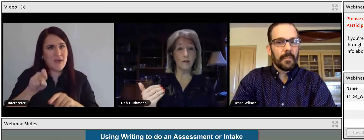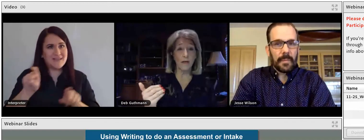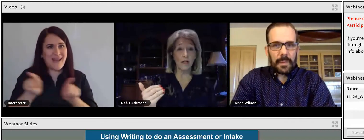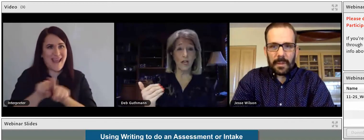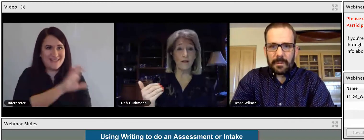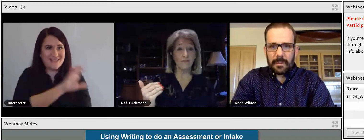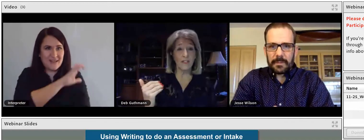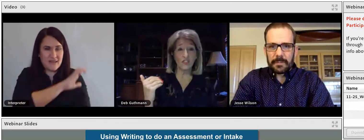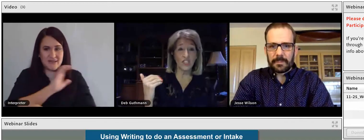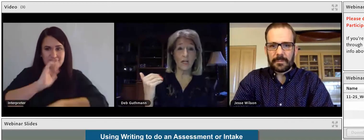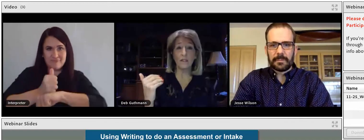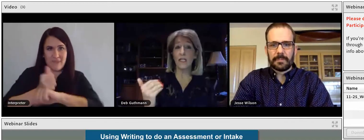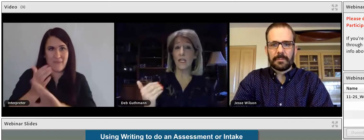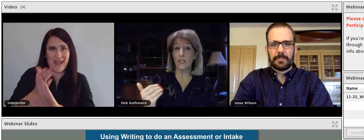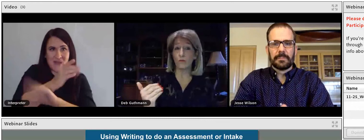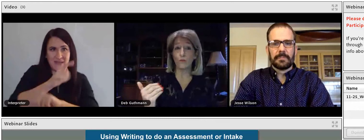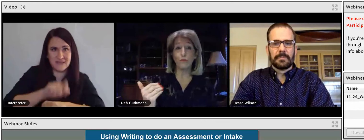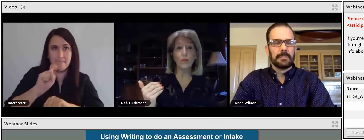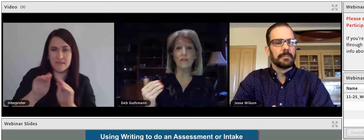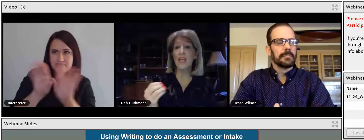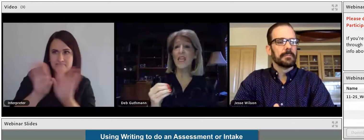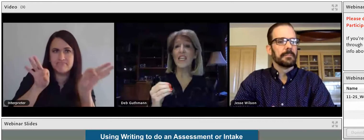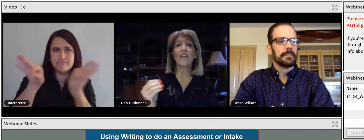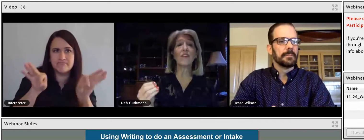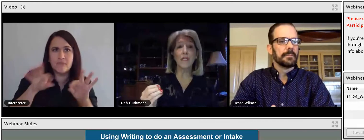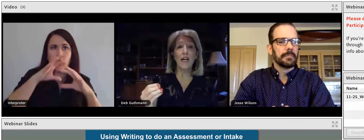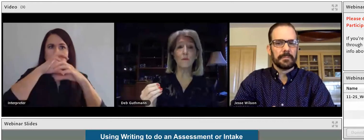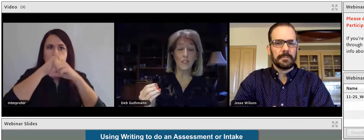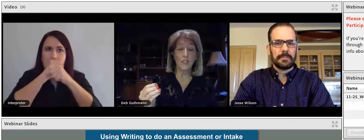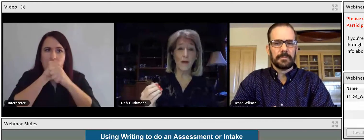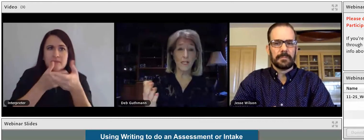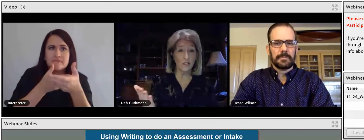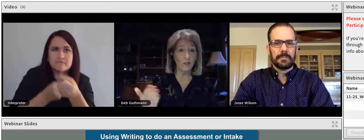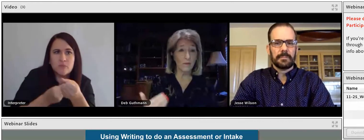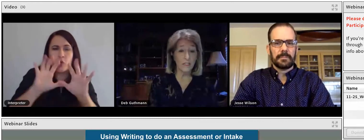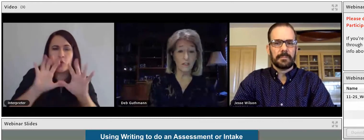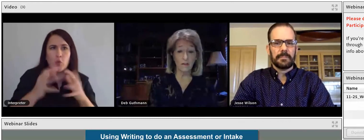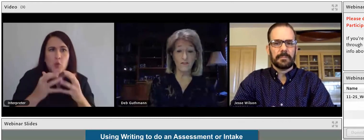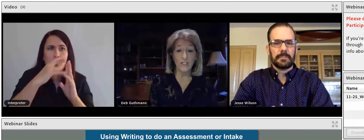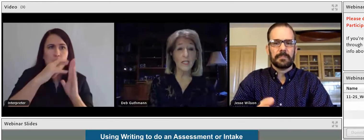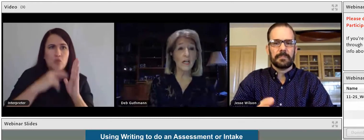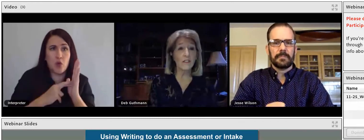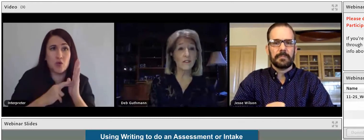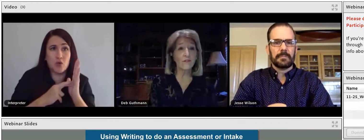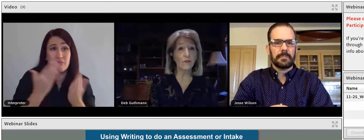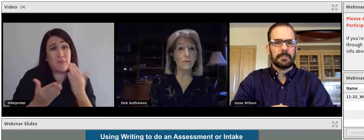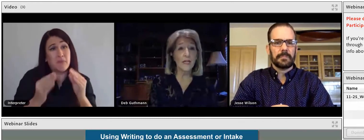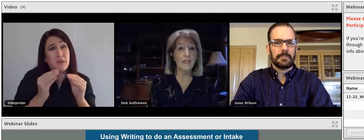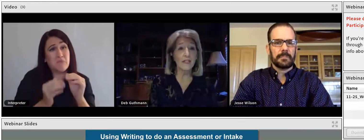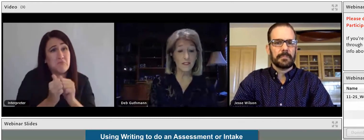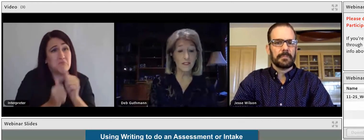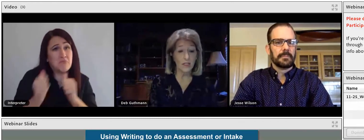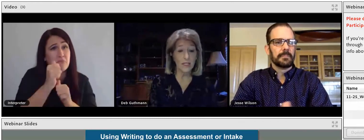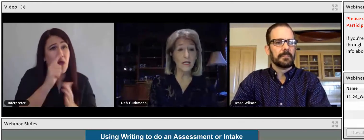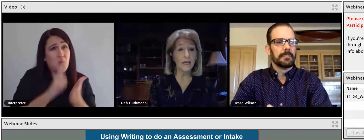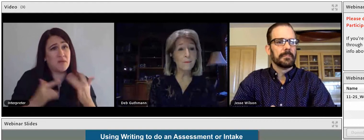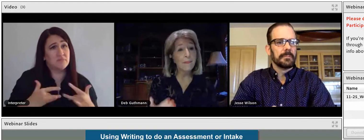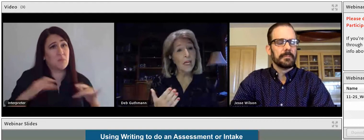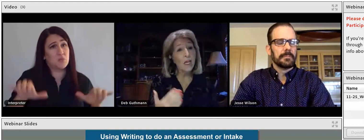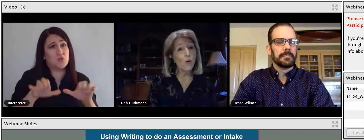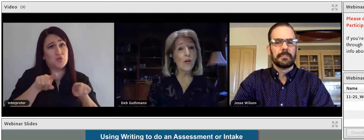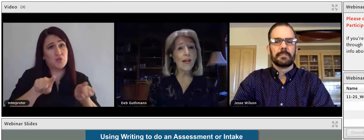very clear about confidentiality and group rules, even beyond what you might do in your everyday kind of group settings, is